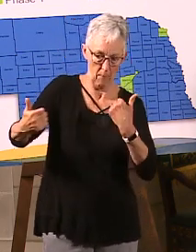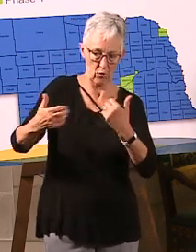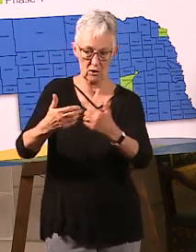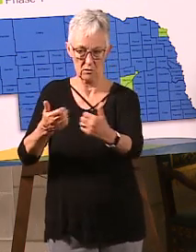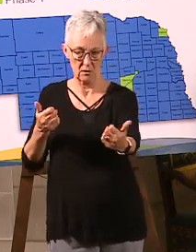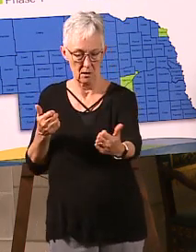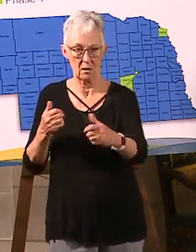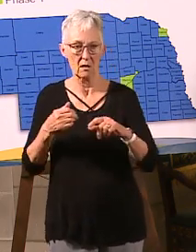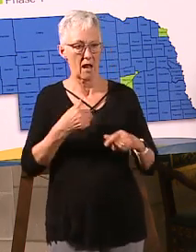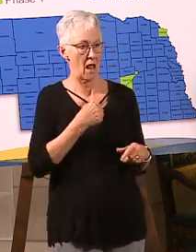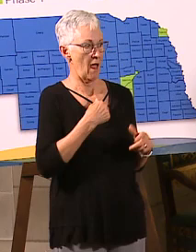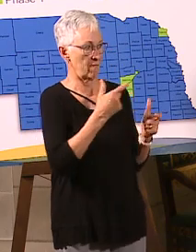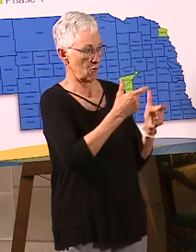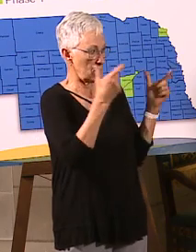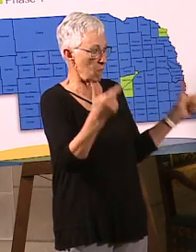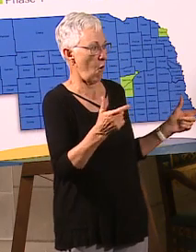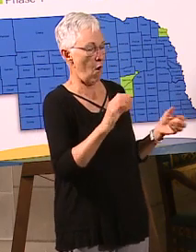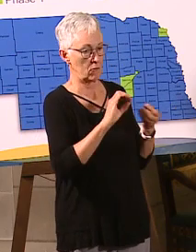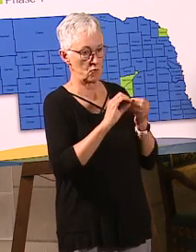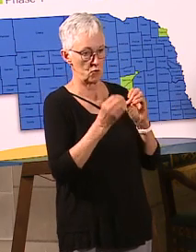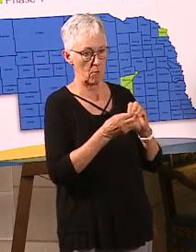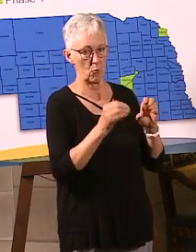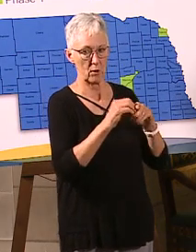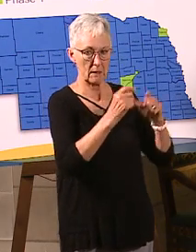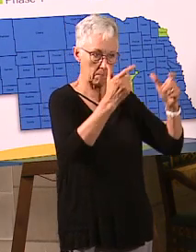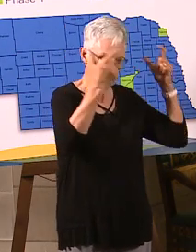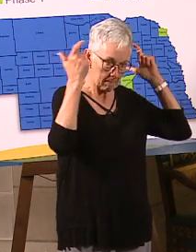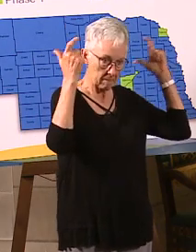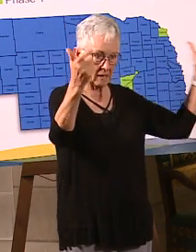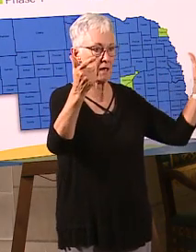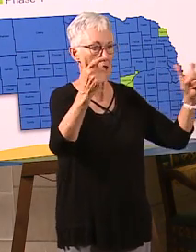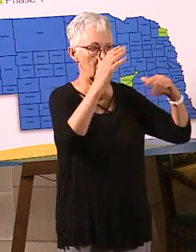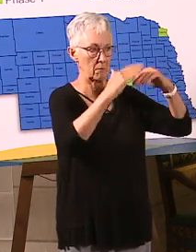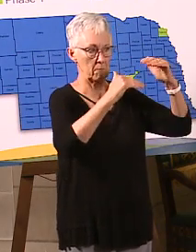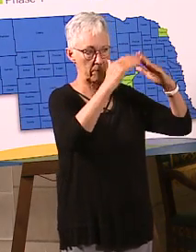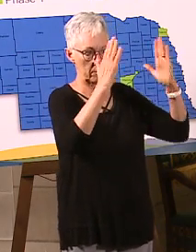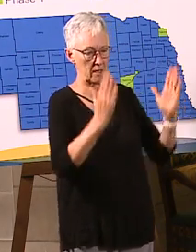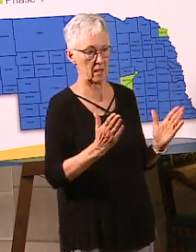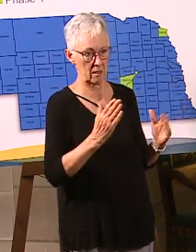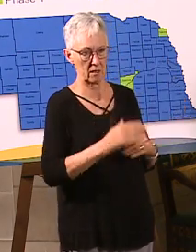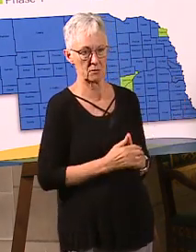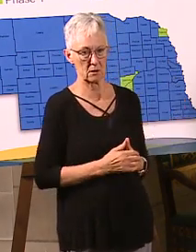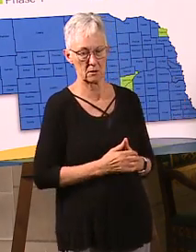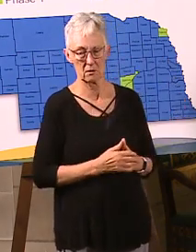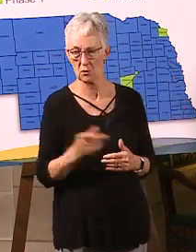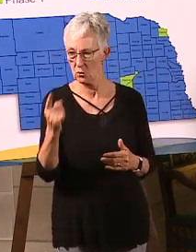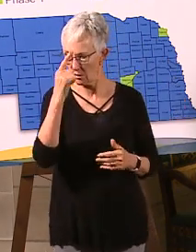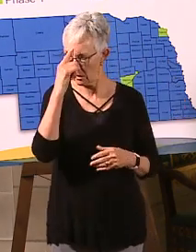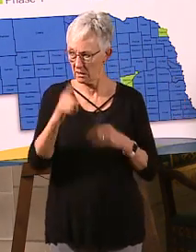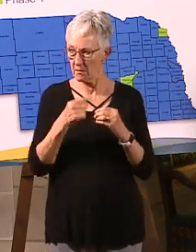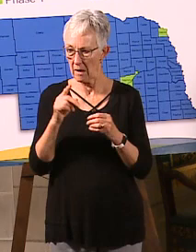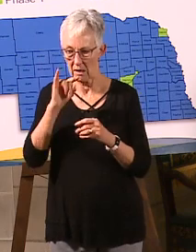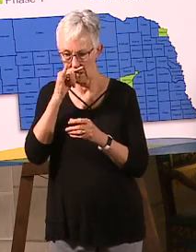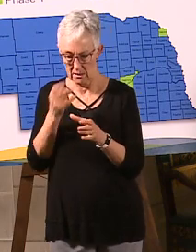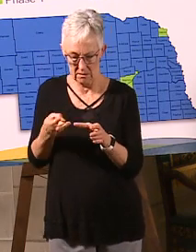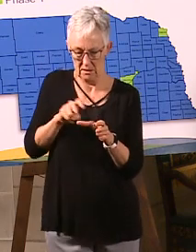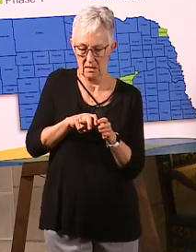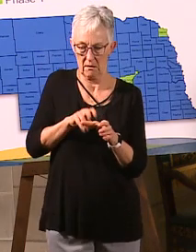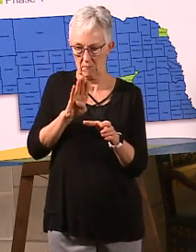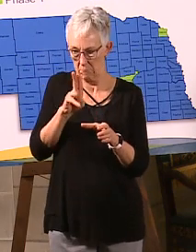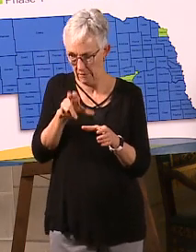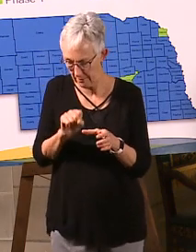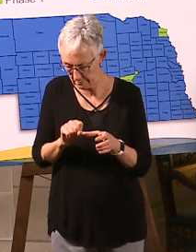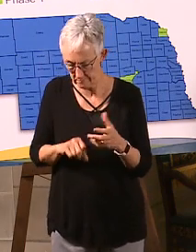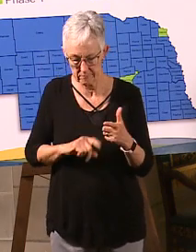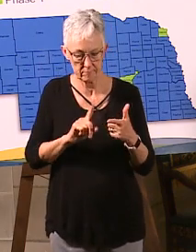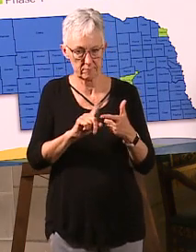to think about different strategies that will ultimately make a difference. I mean, when you think of bus procedures and